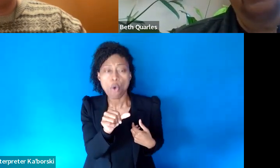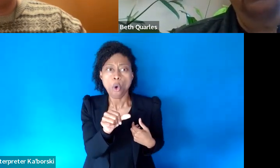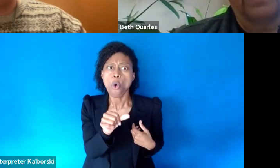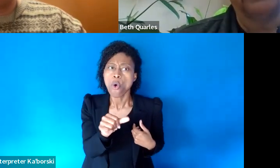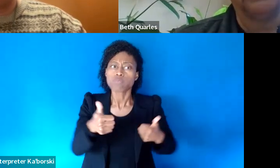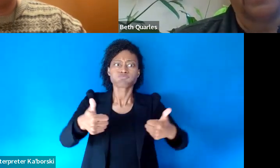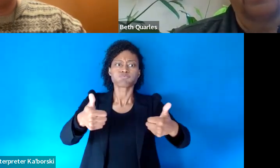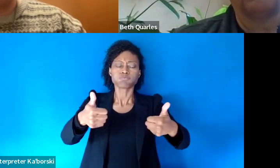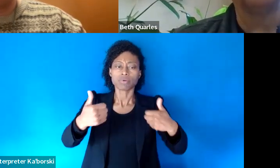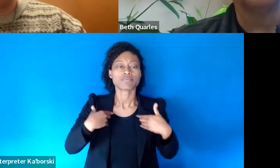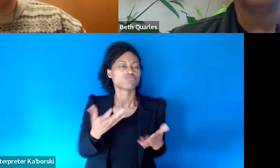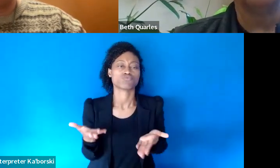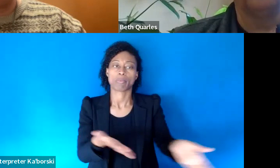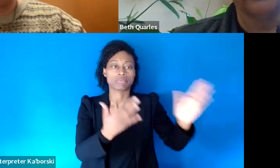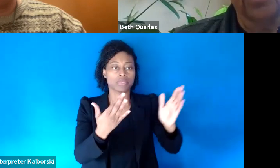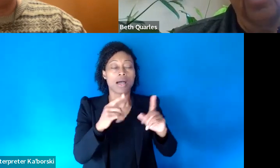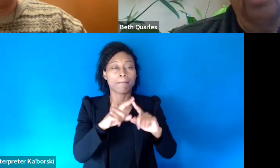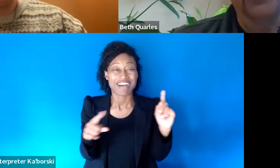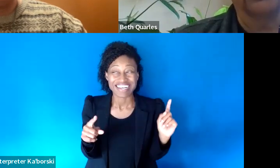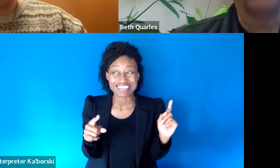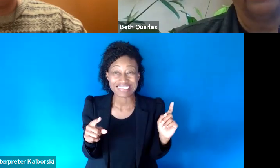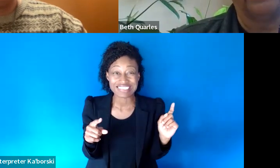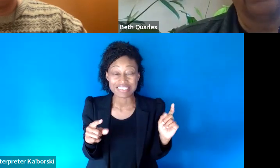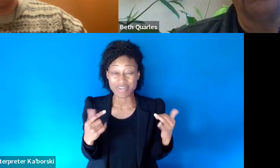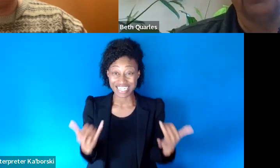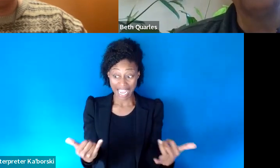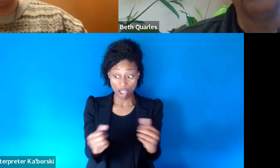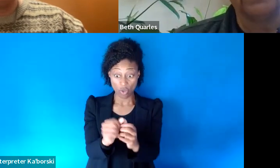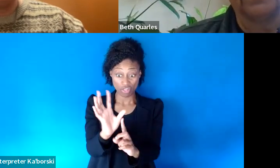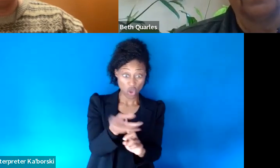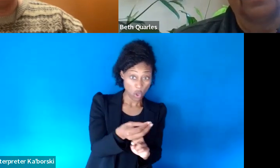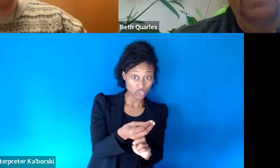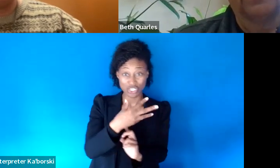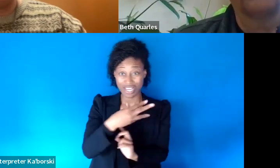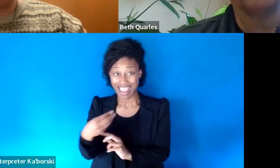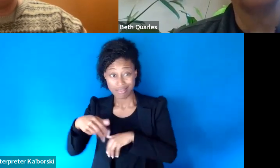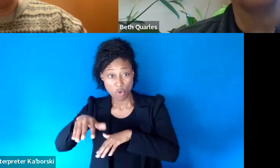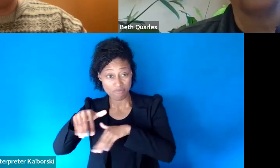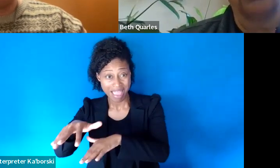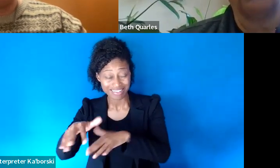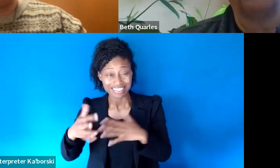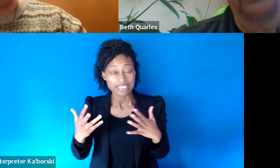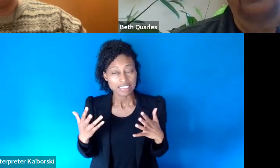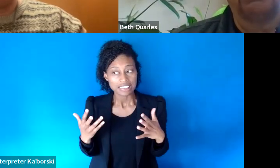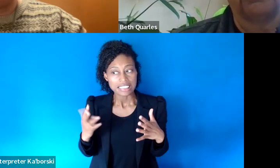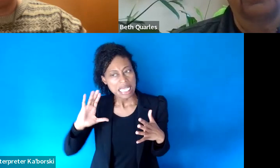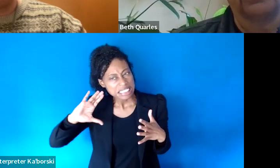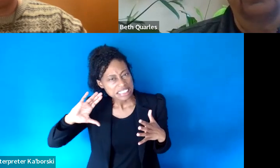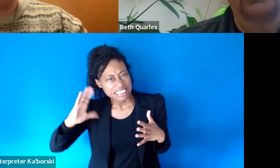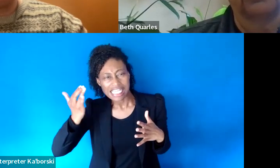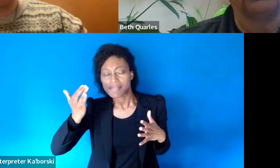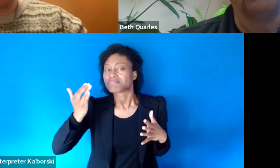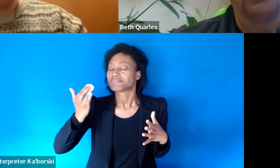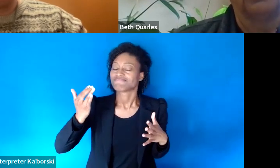think that right now, with the culture and the movement, I think it's so very